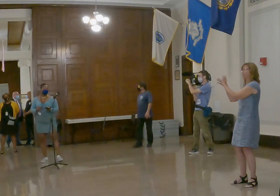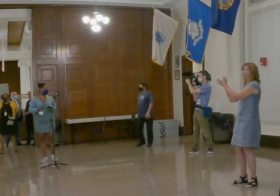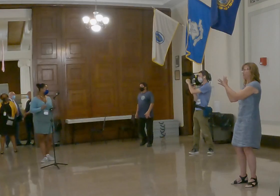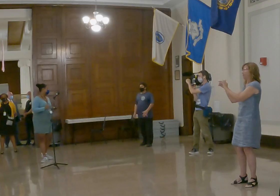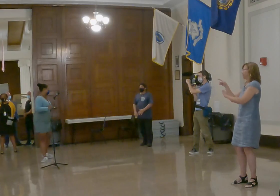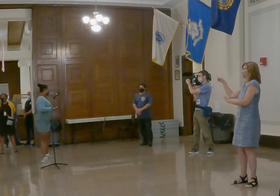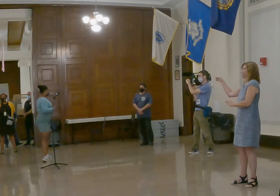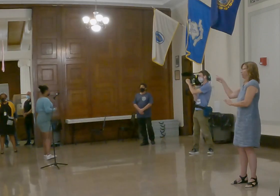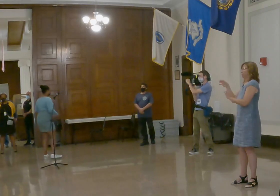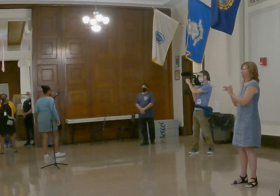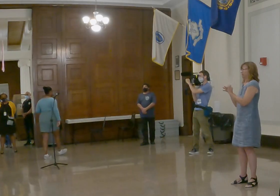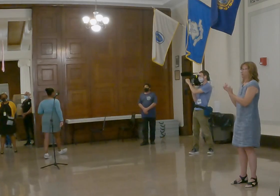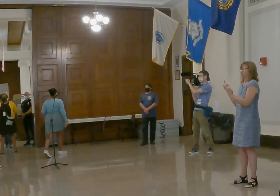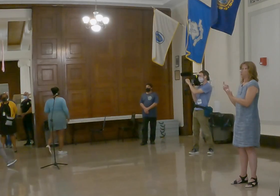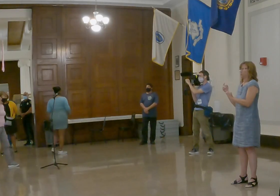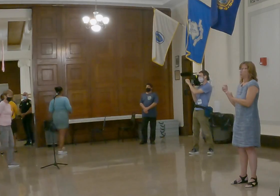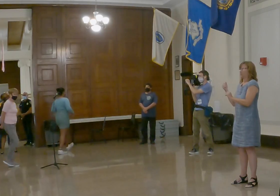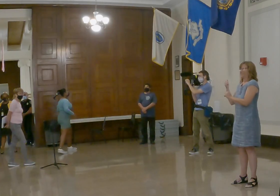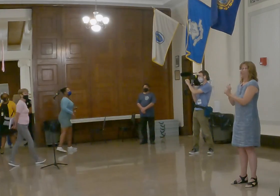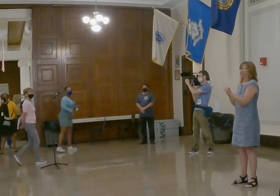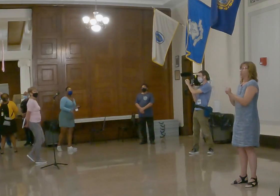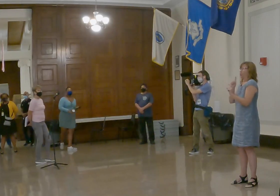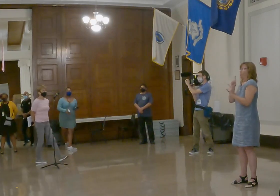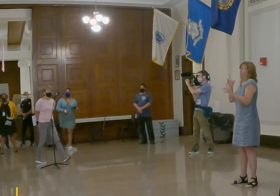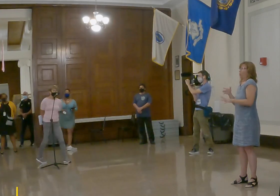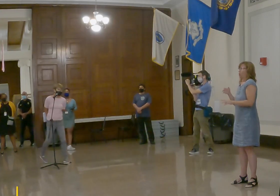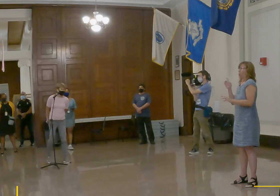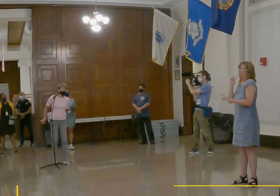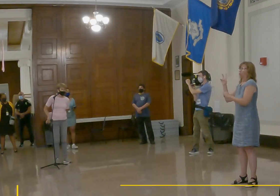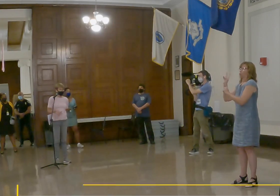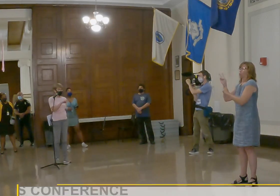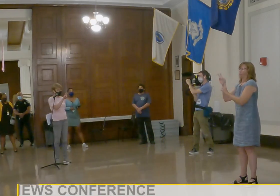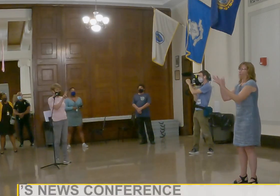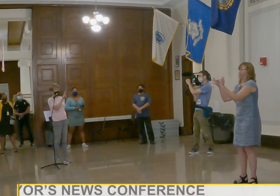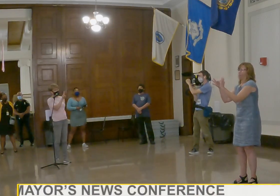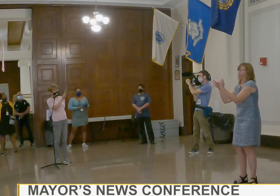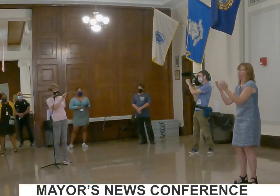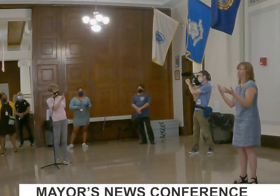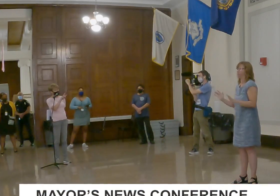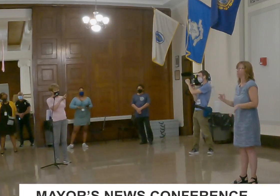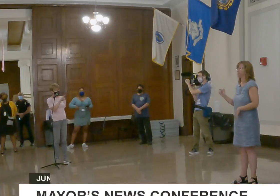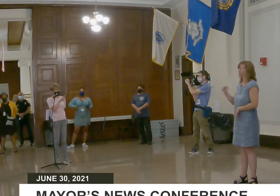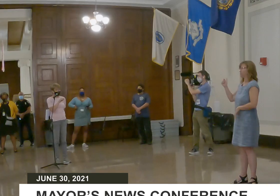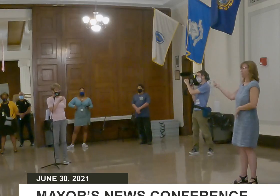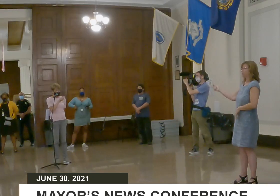Who's first? Jane? Actually, I have a question on 2 different